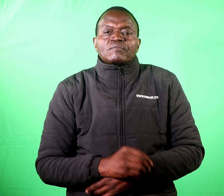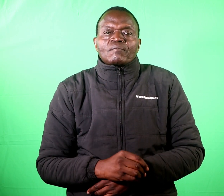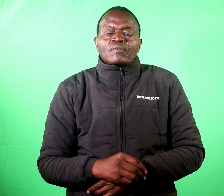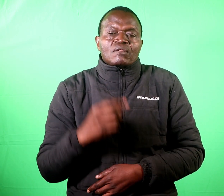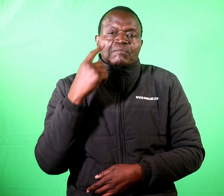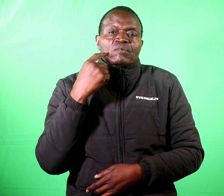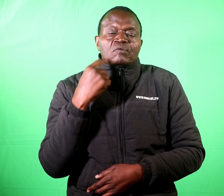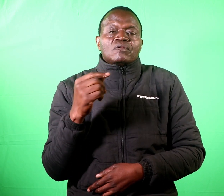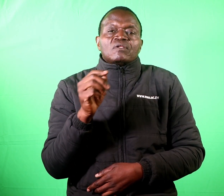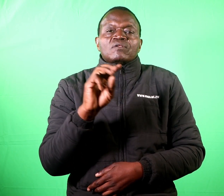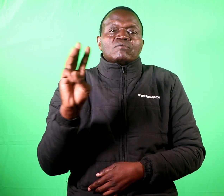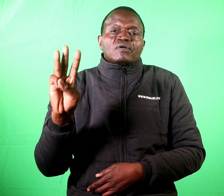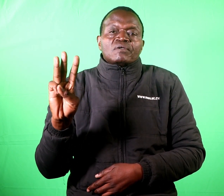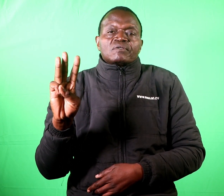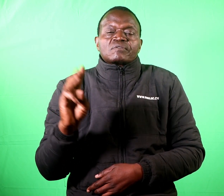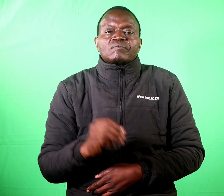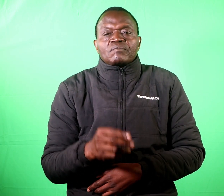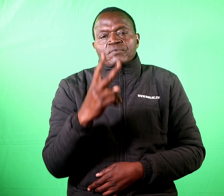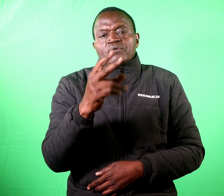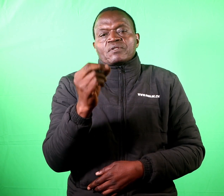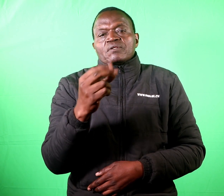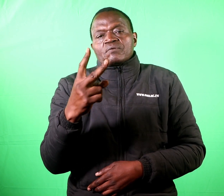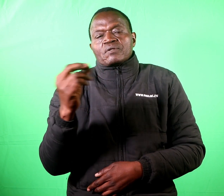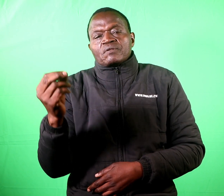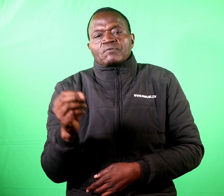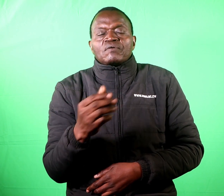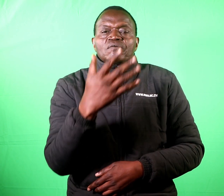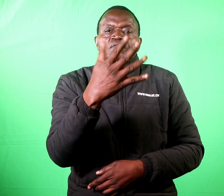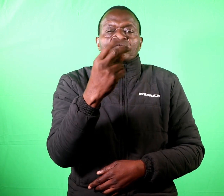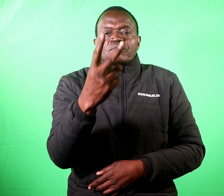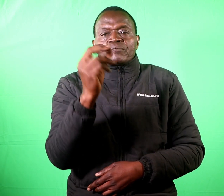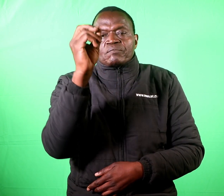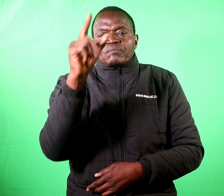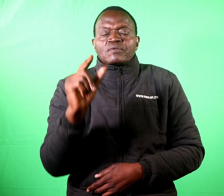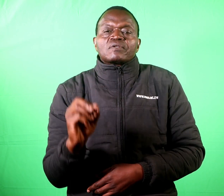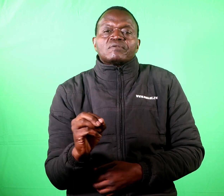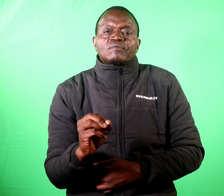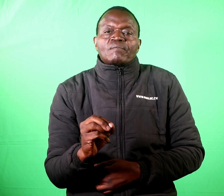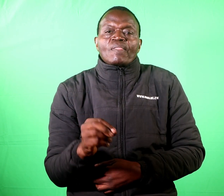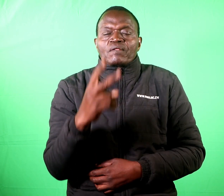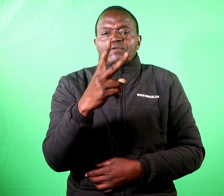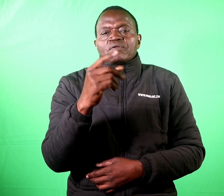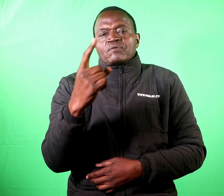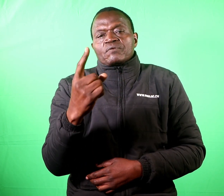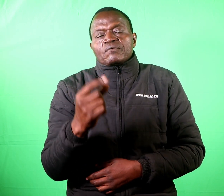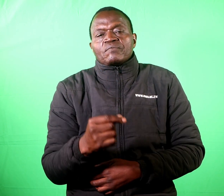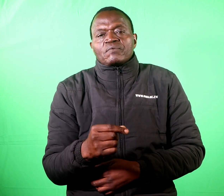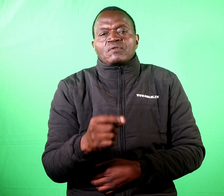Mashonaland West, 2020, 52%, 2021,